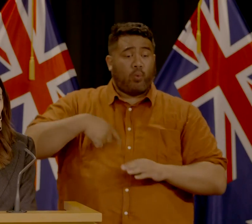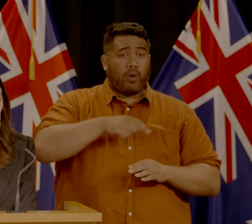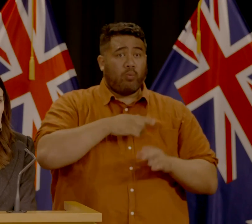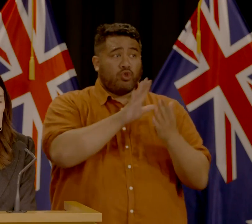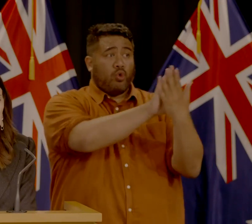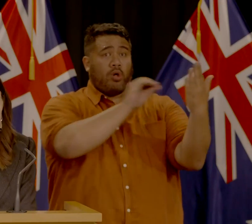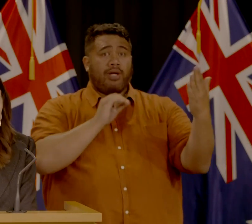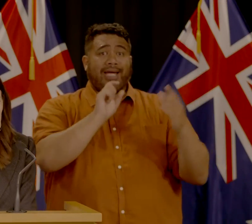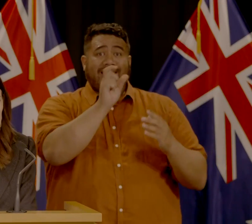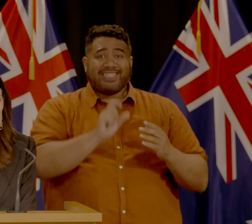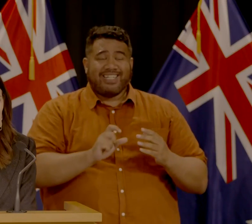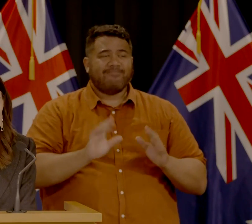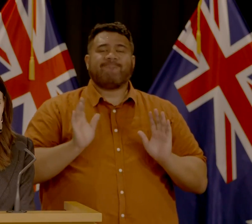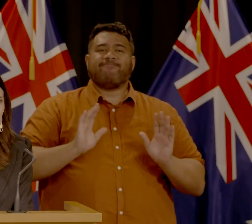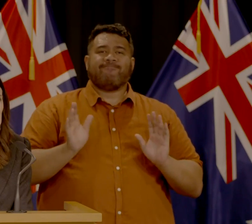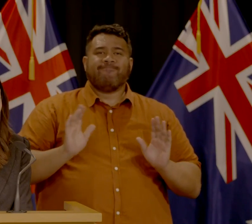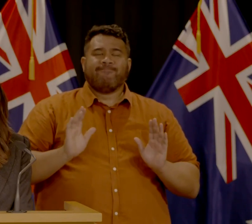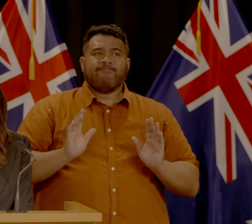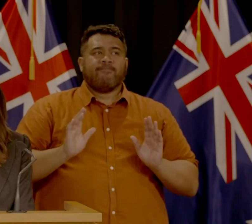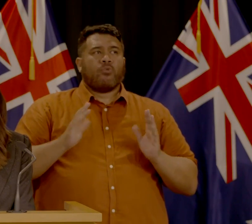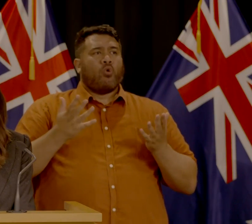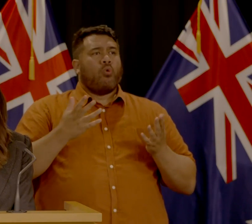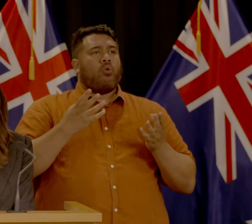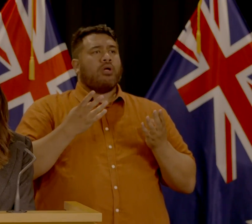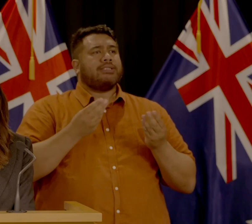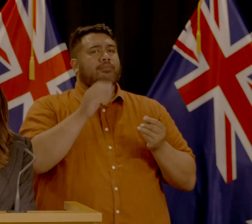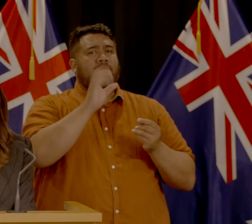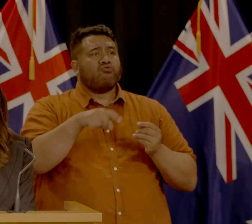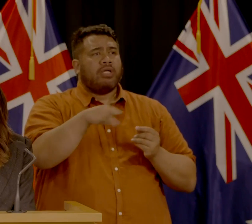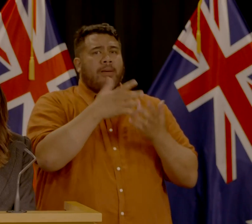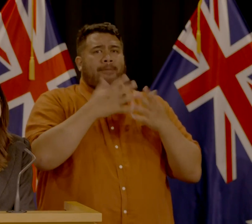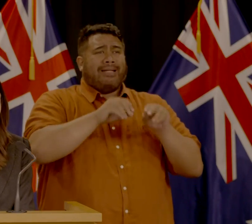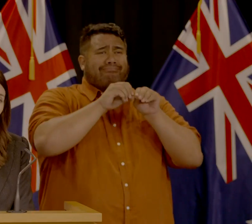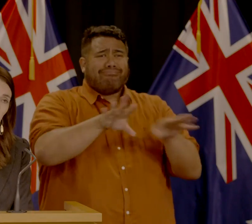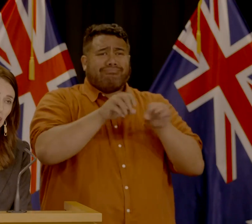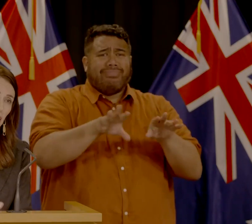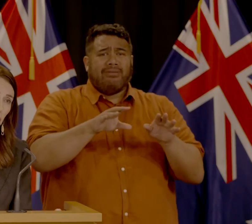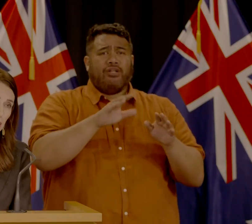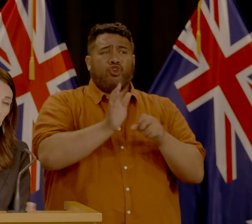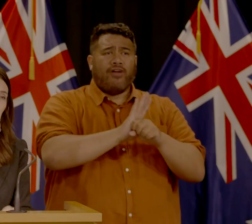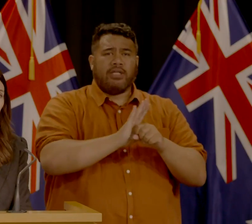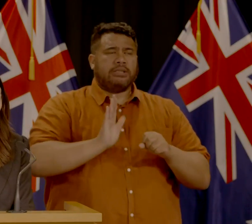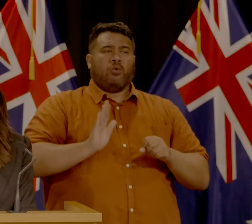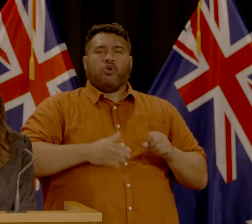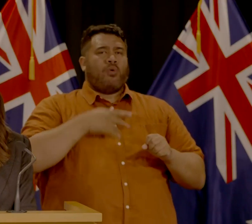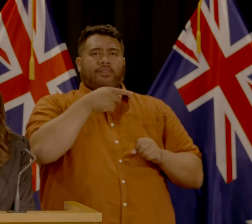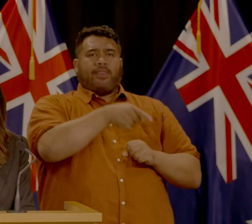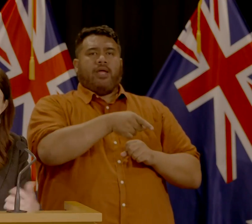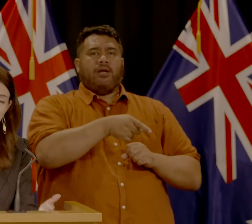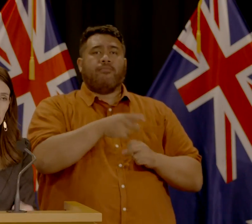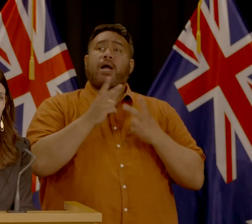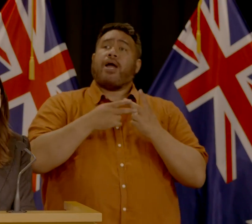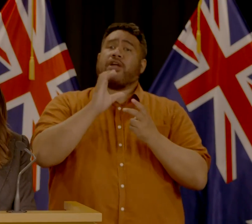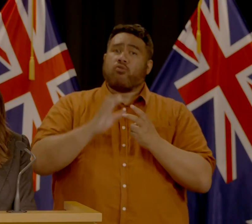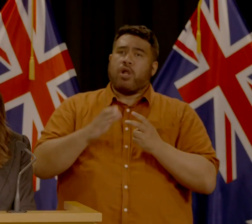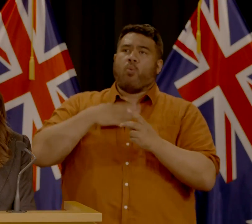not want to be those countries who have experienced mass outbreak. But actually, those countries that we do want to mirror, the